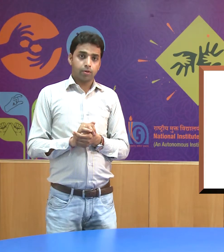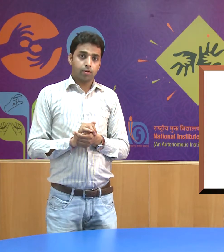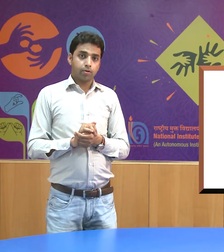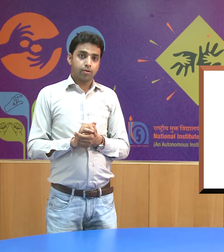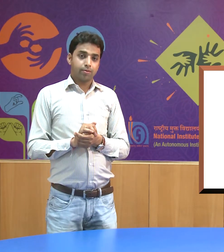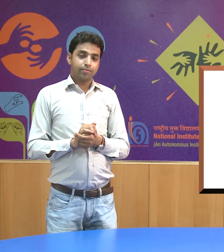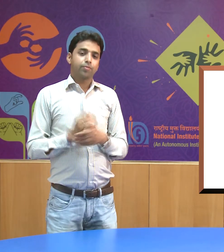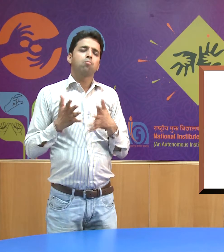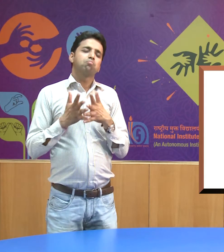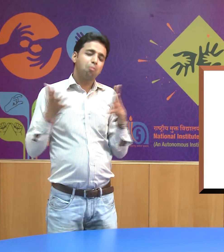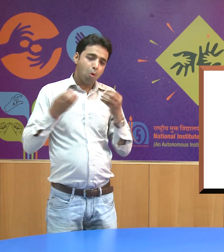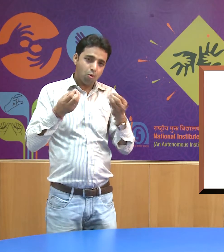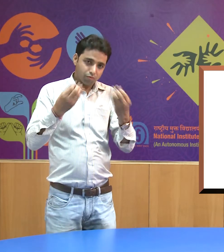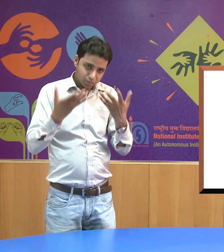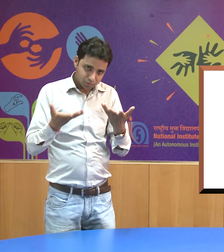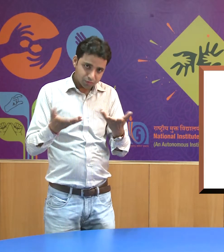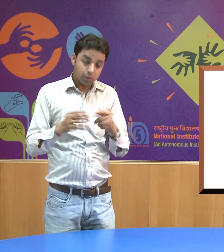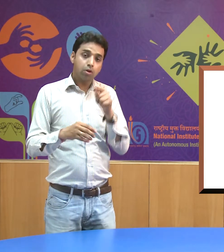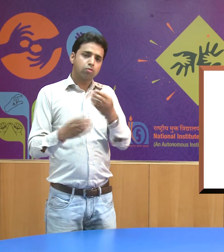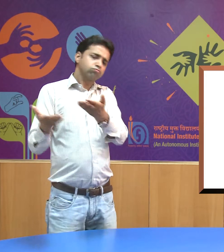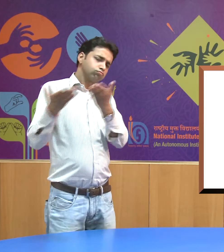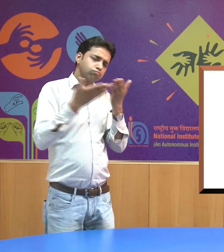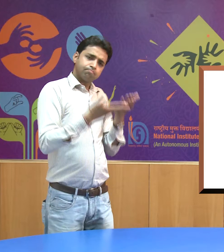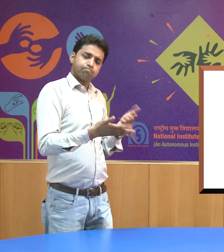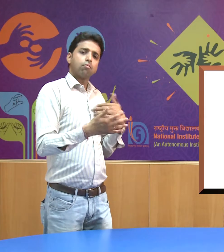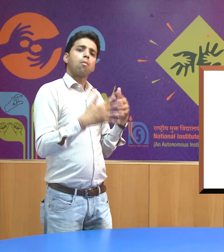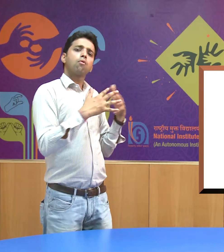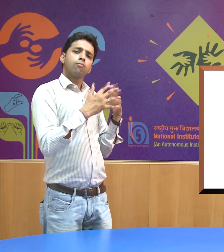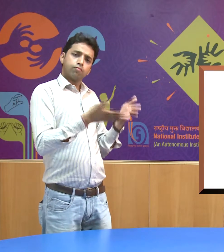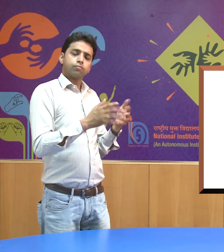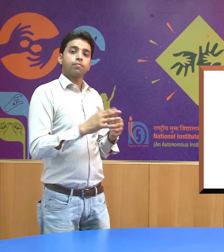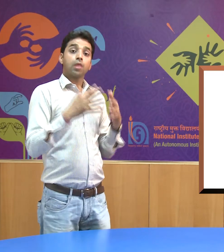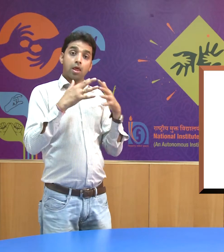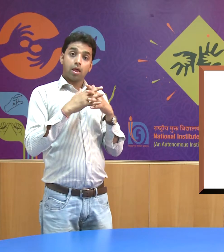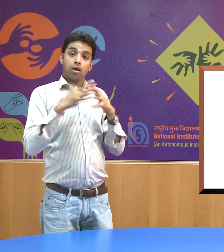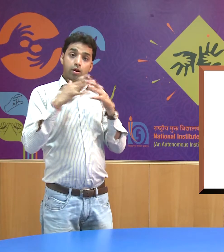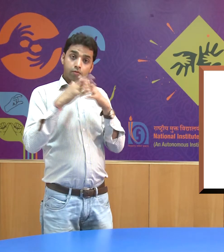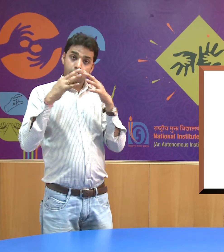For more information, you can visit our website at